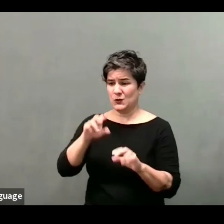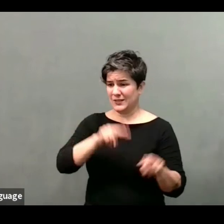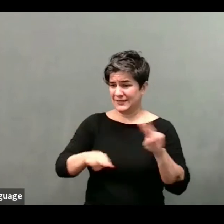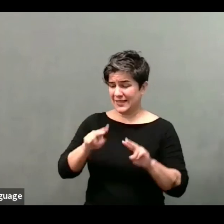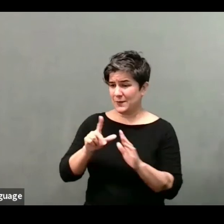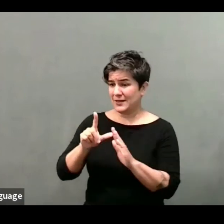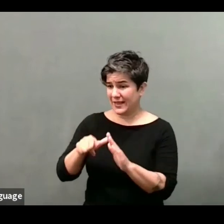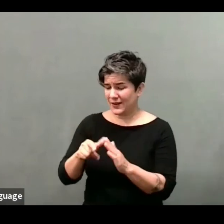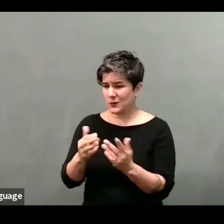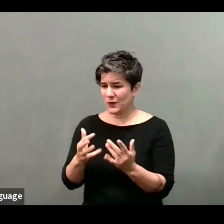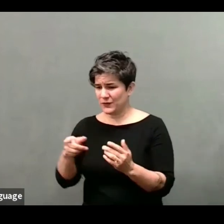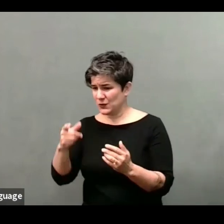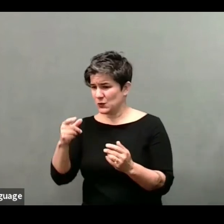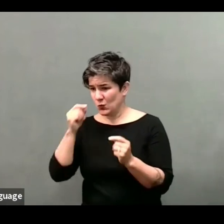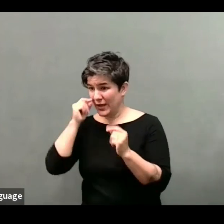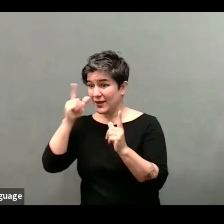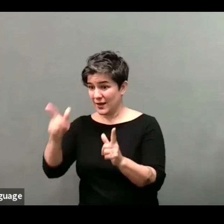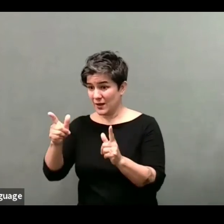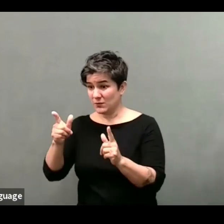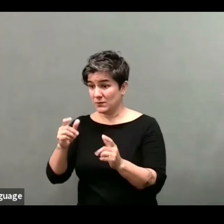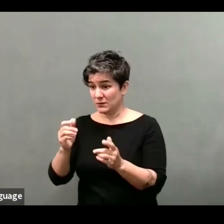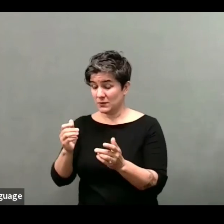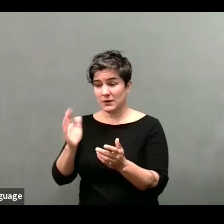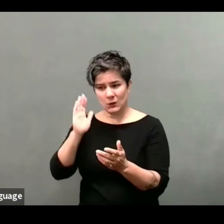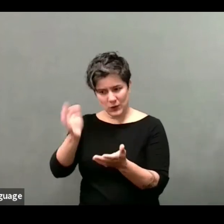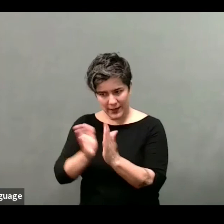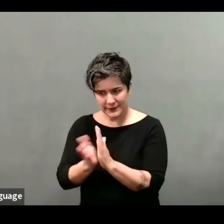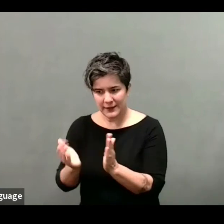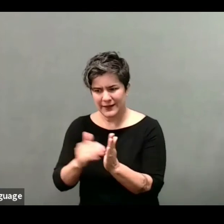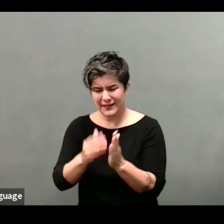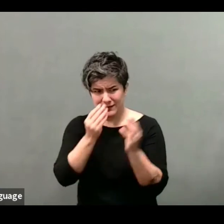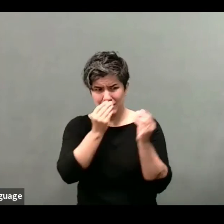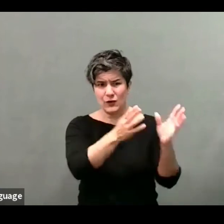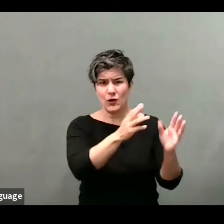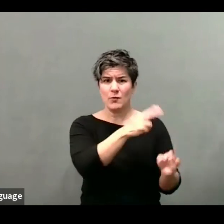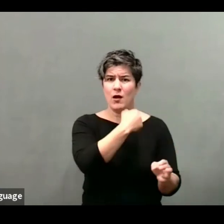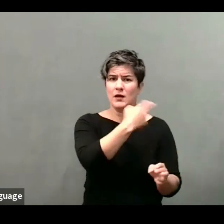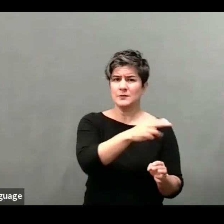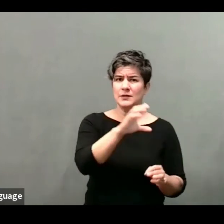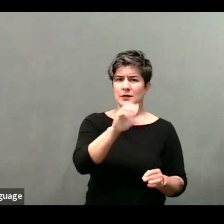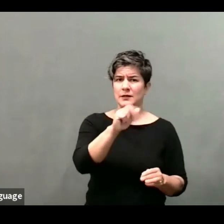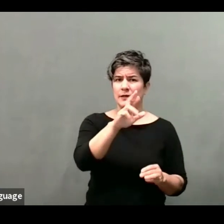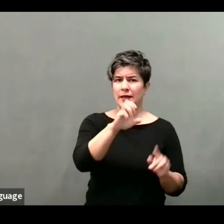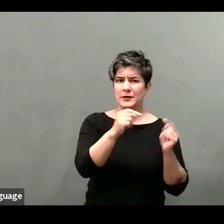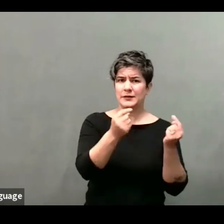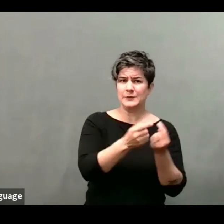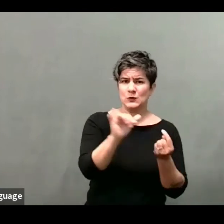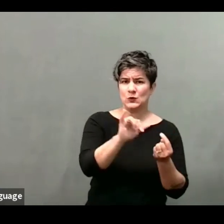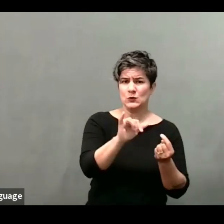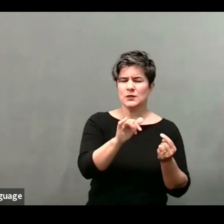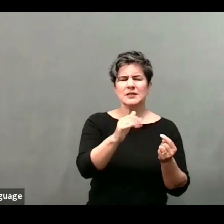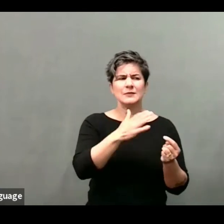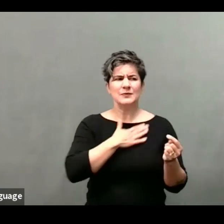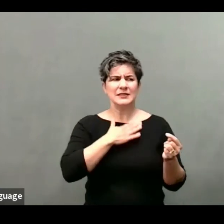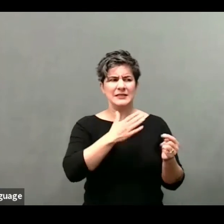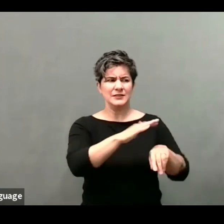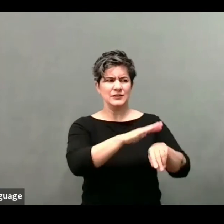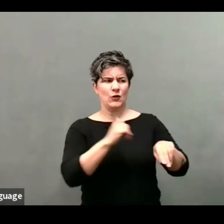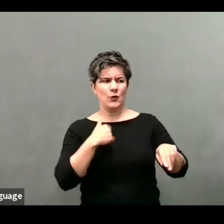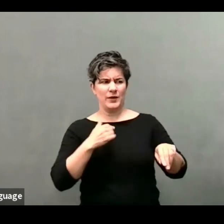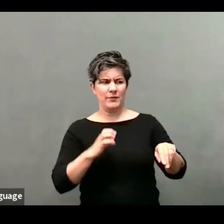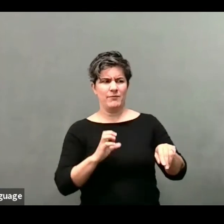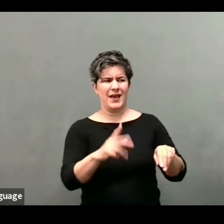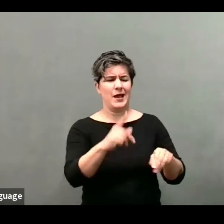you're a little bit more awake. And then I'll tell, their care team as well at the hospital, hey, please call me back,